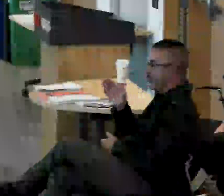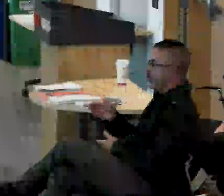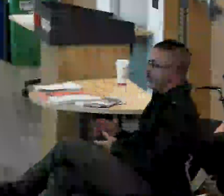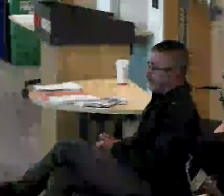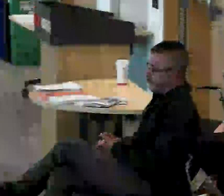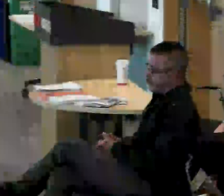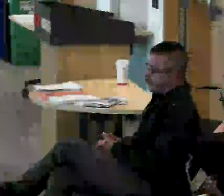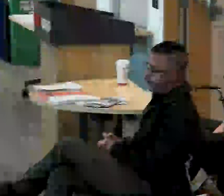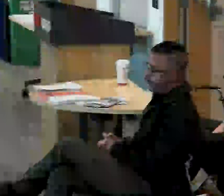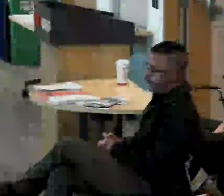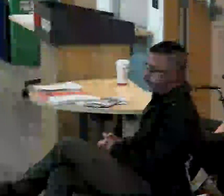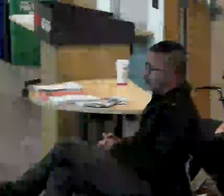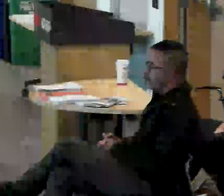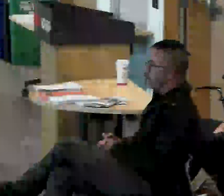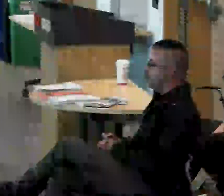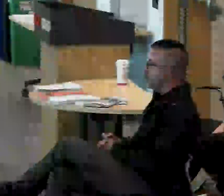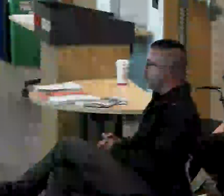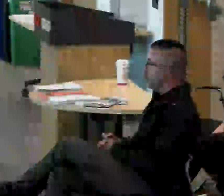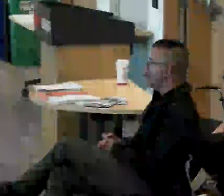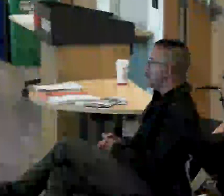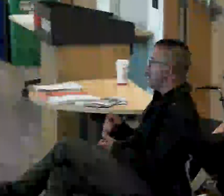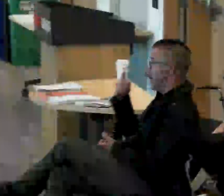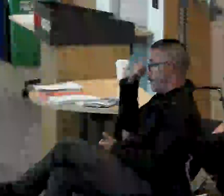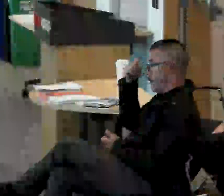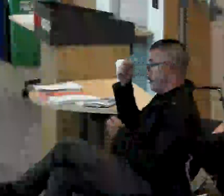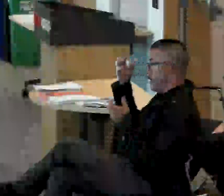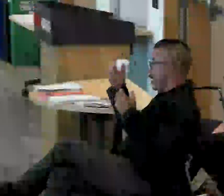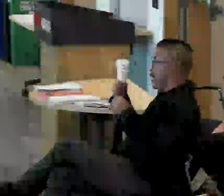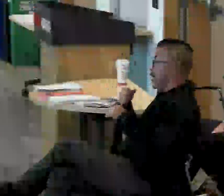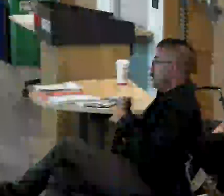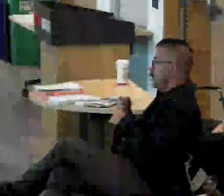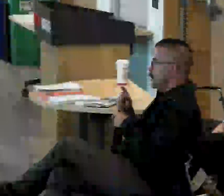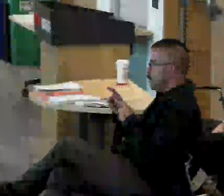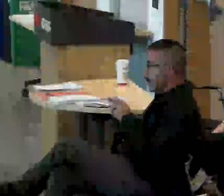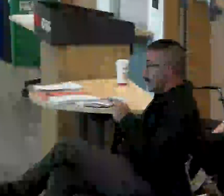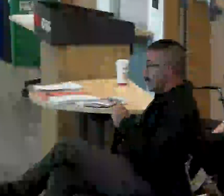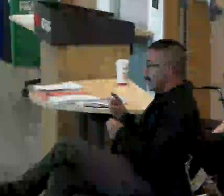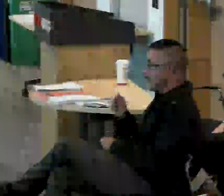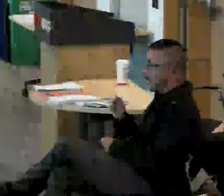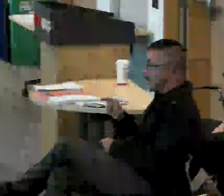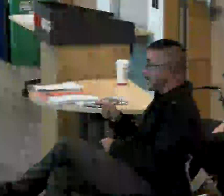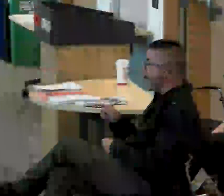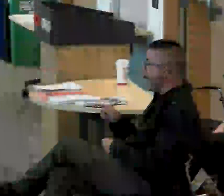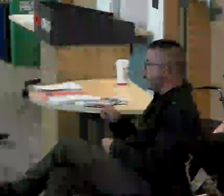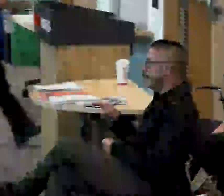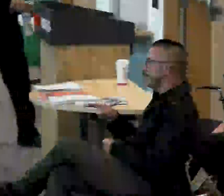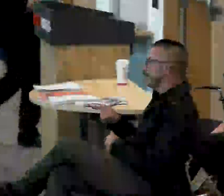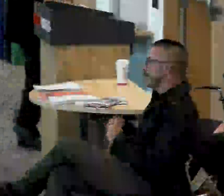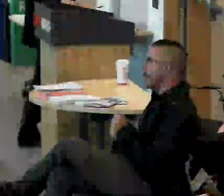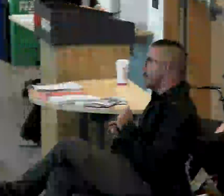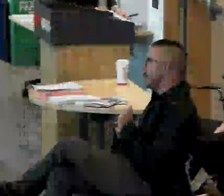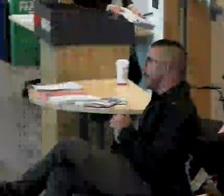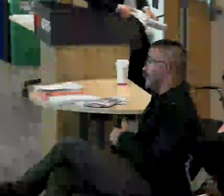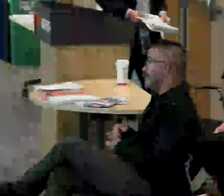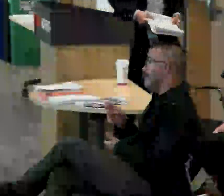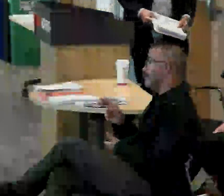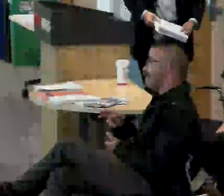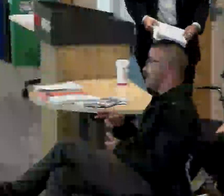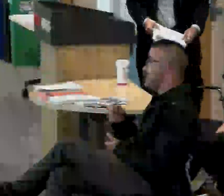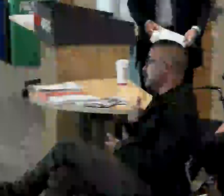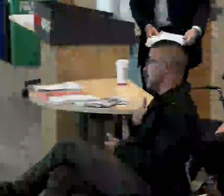for decades, folks with disabilities have been told, you know, you can't save, you can't plan for the